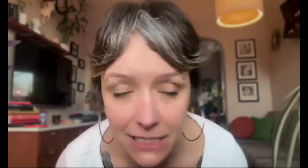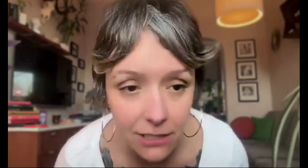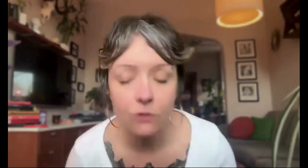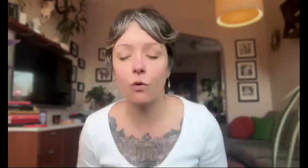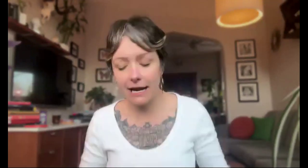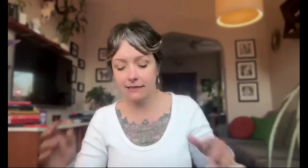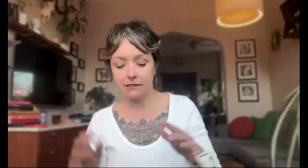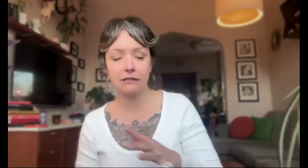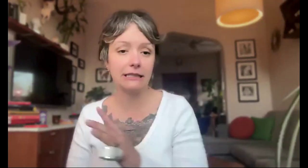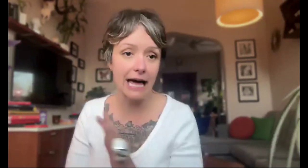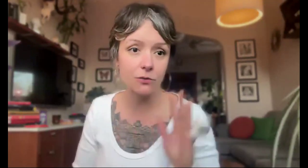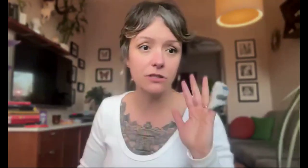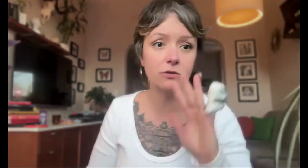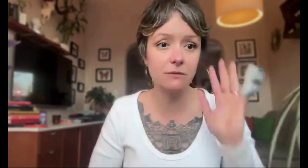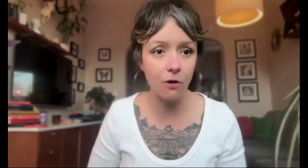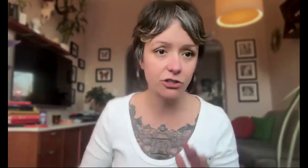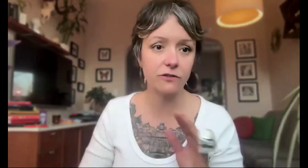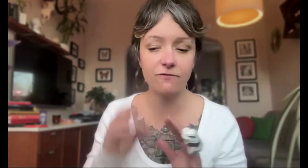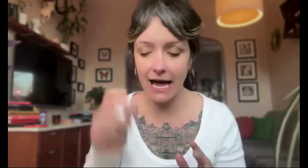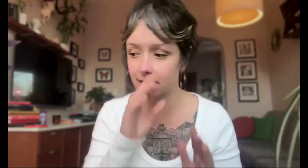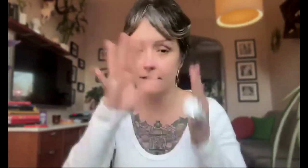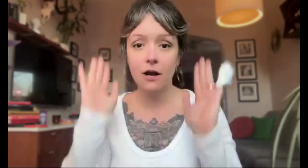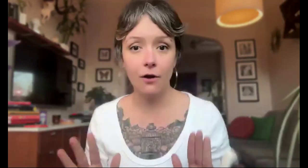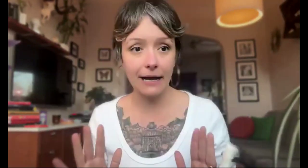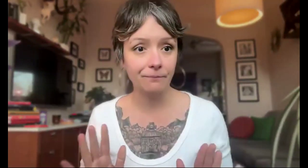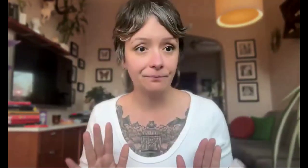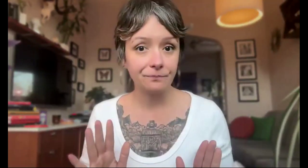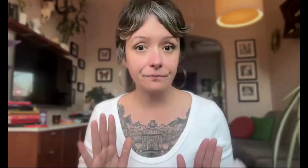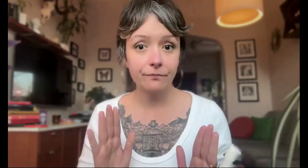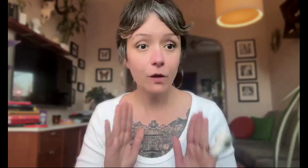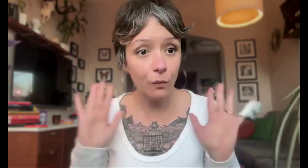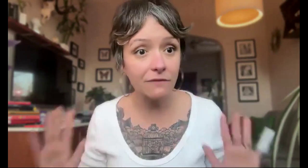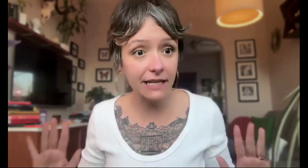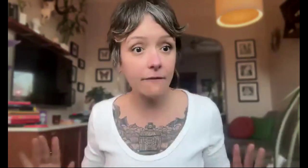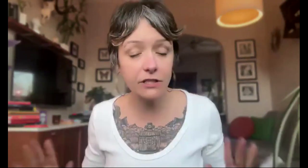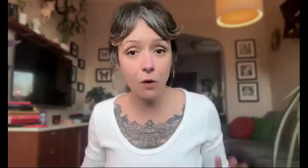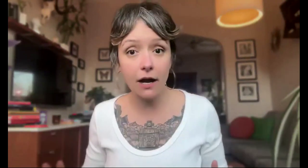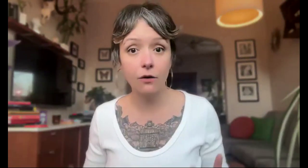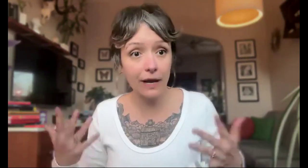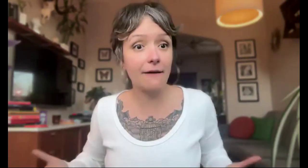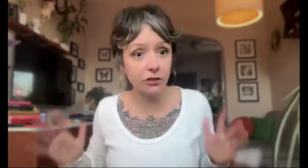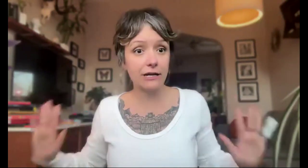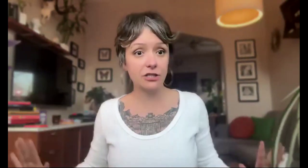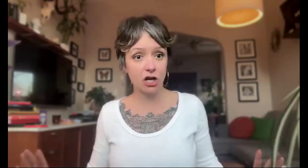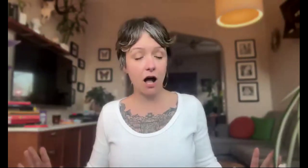minutes, why is this class always so smush fast? Okay, we have to get off this rug. We have to transition